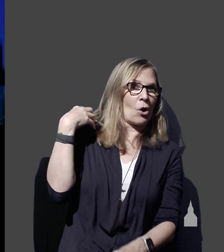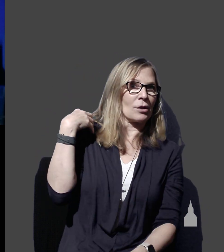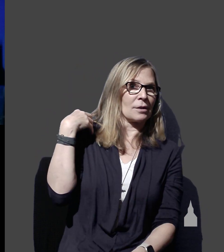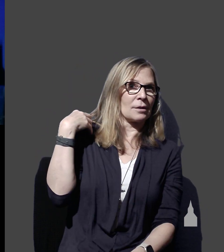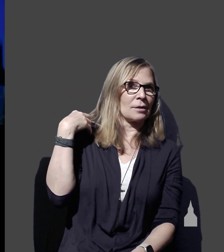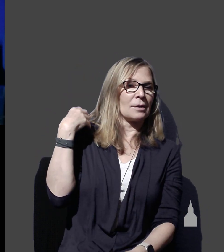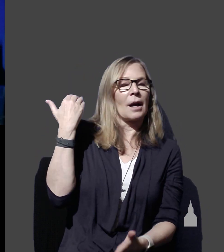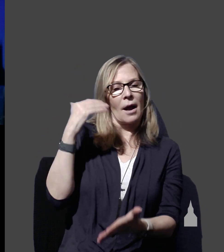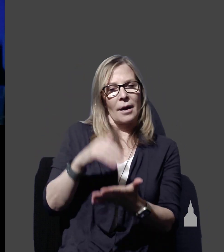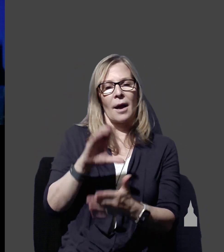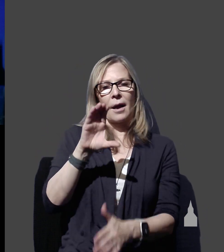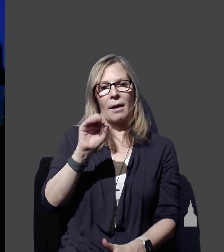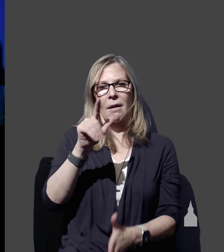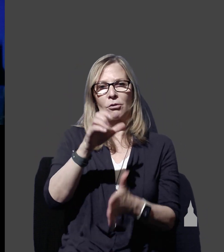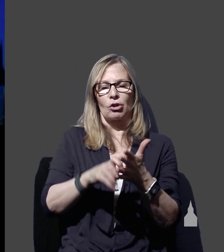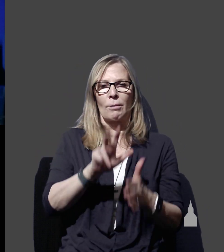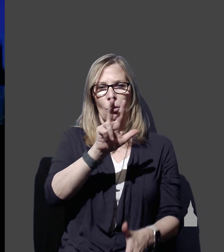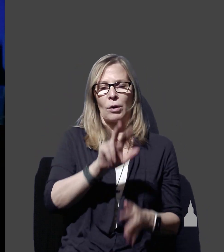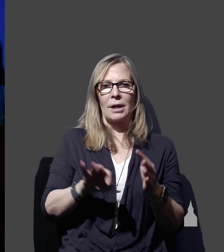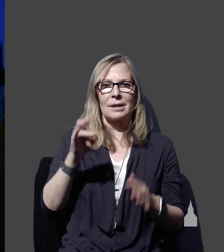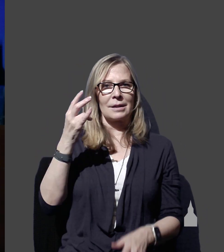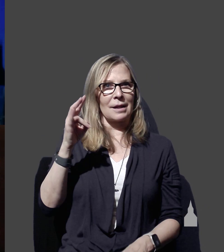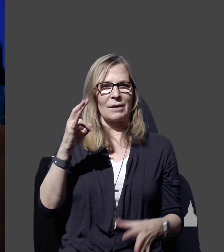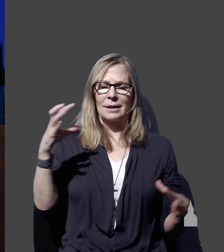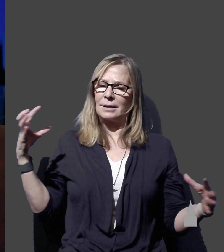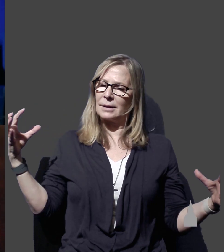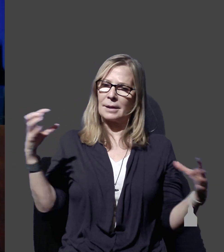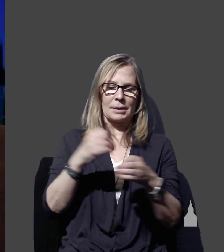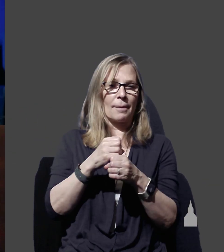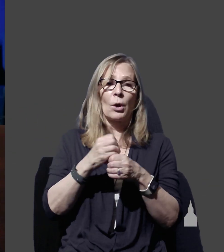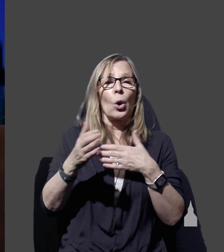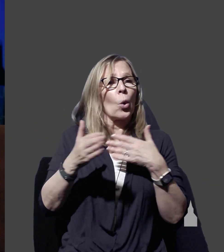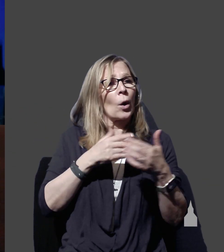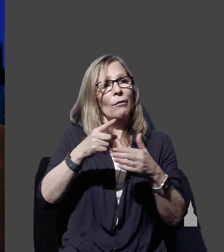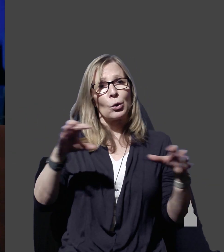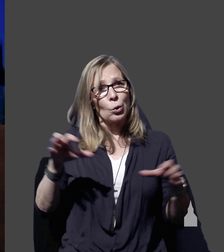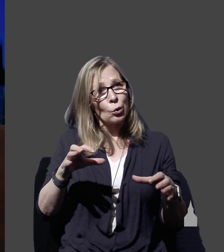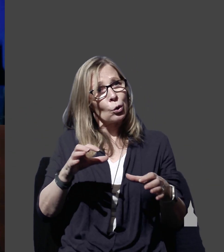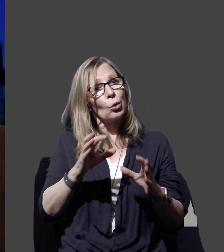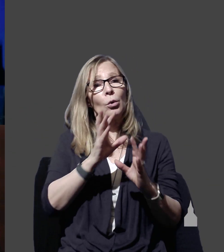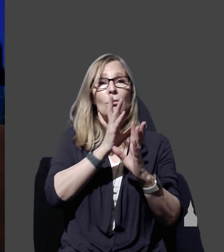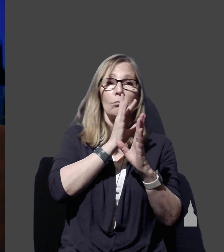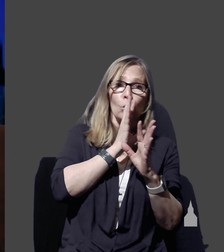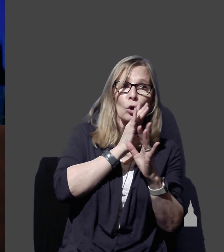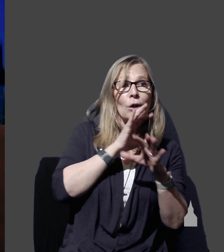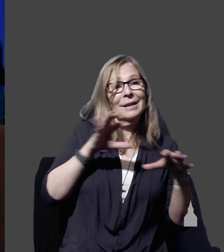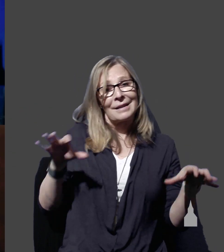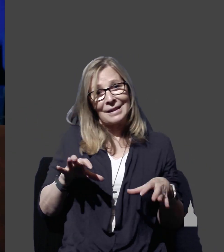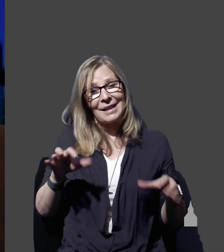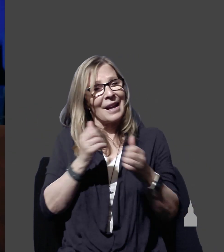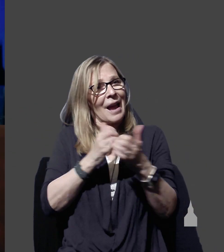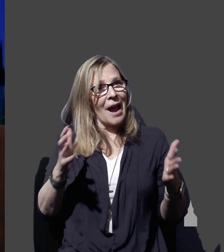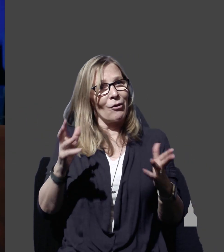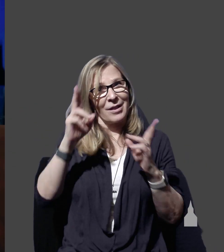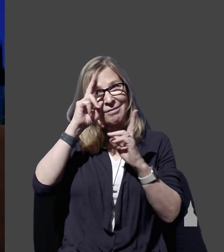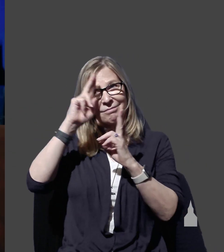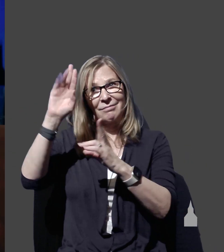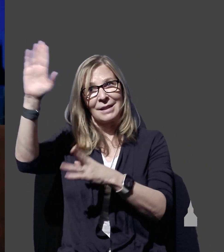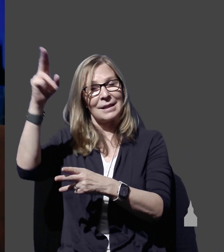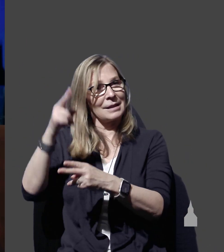Reading again Colossians 3:17, it sums it all up. Whatever you do in word or deed, do all in the name of the Lord